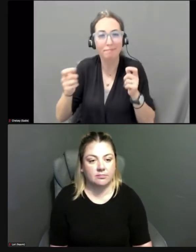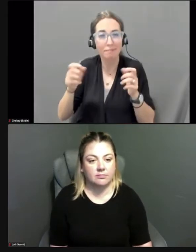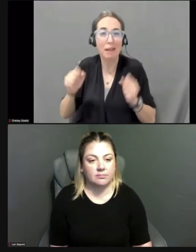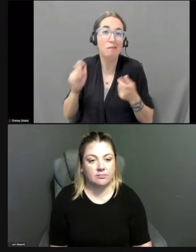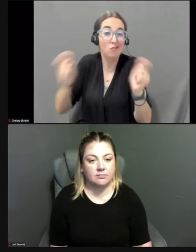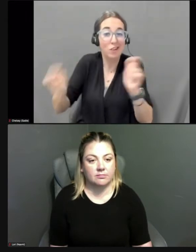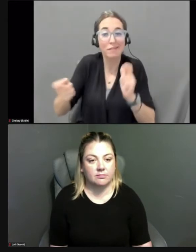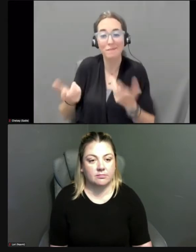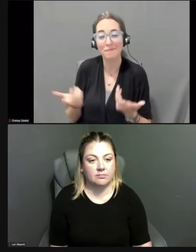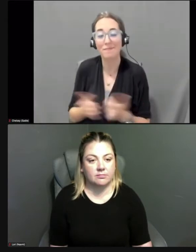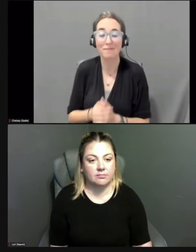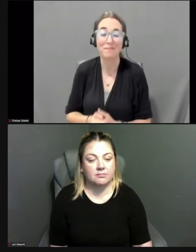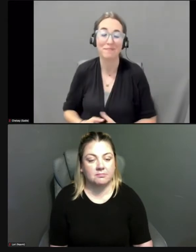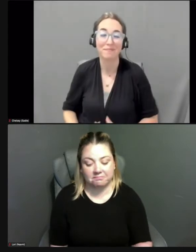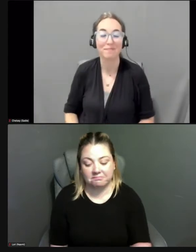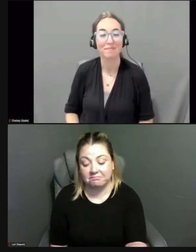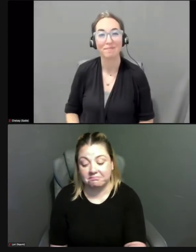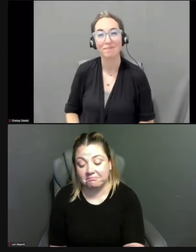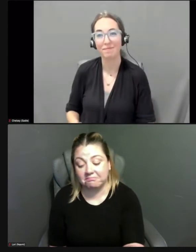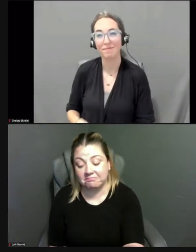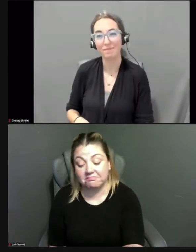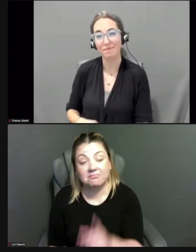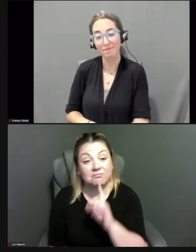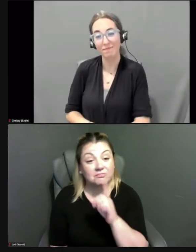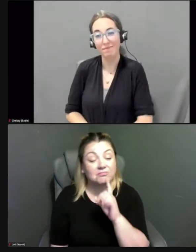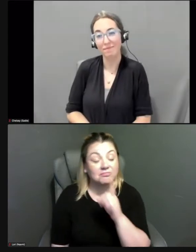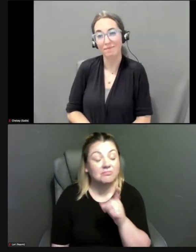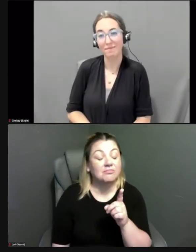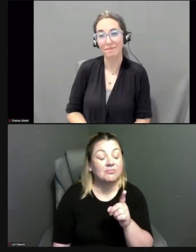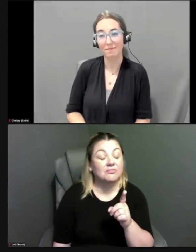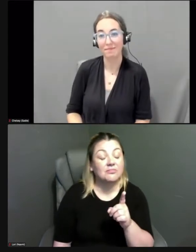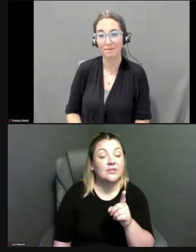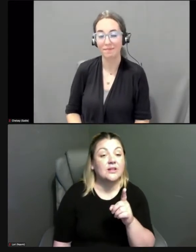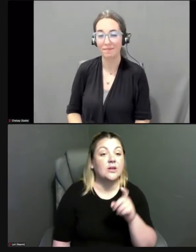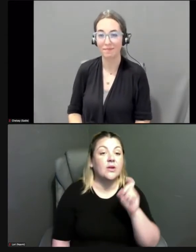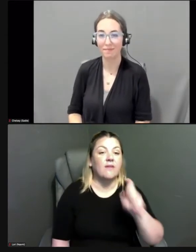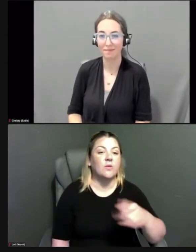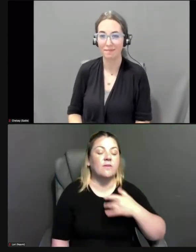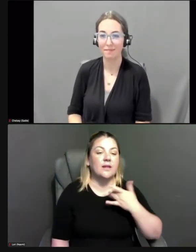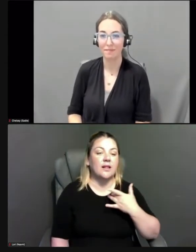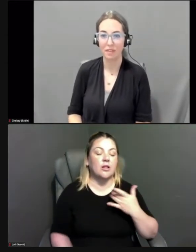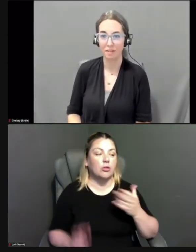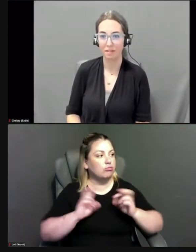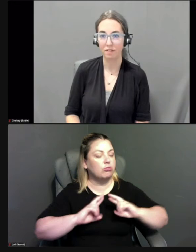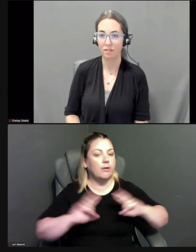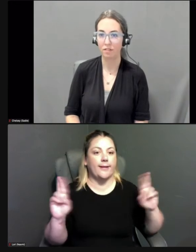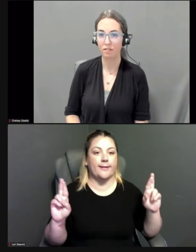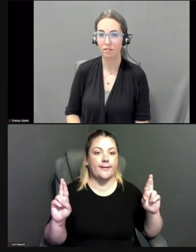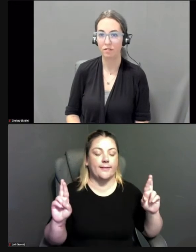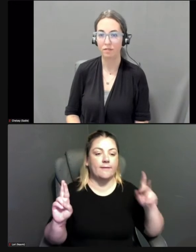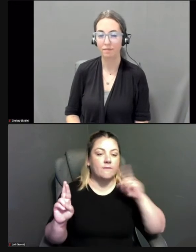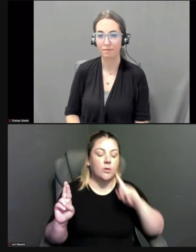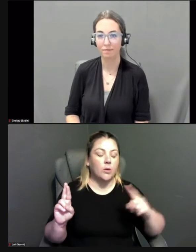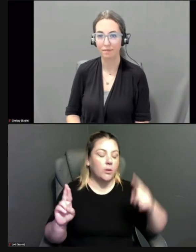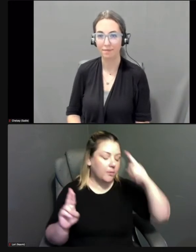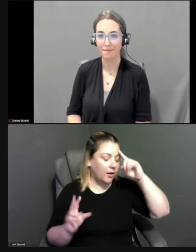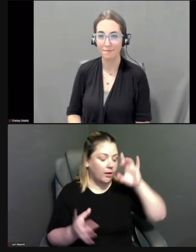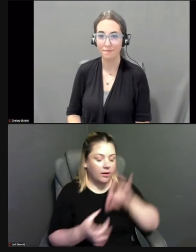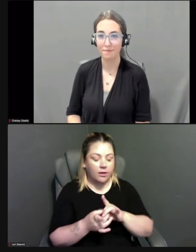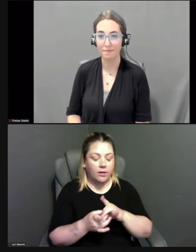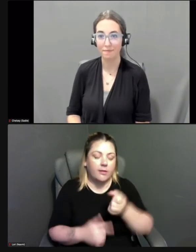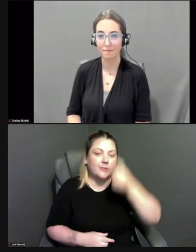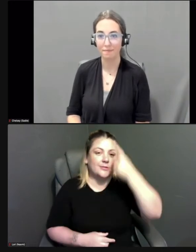true. Yeah, I mean, it's like you have to be ready for it to click. So it's funny,